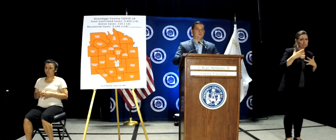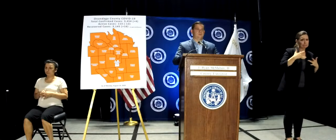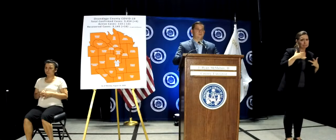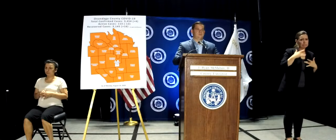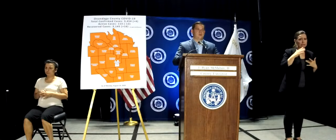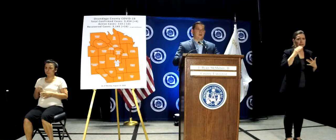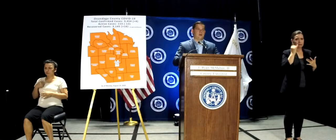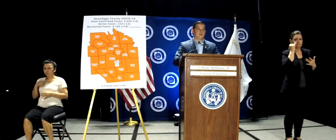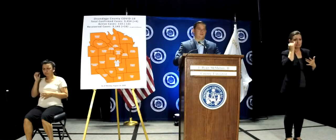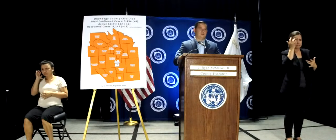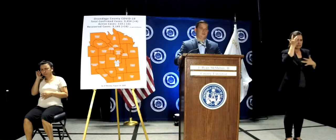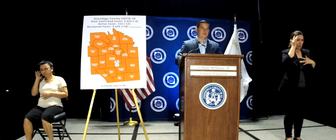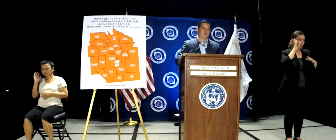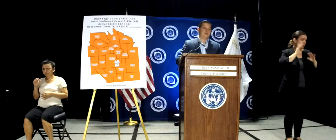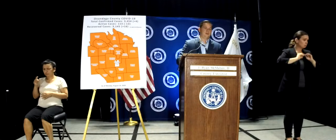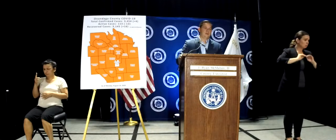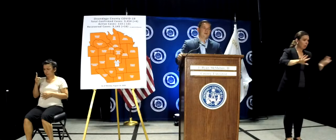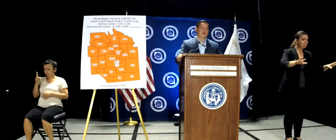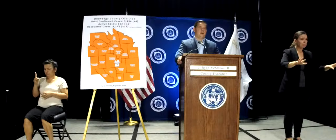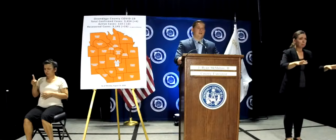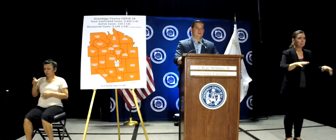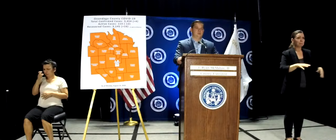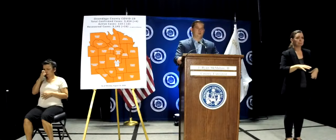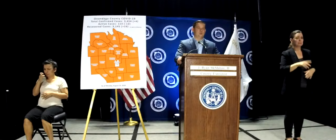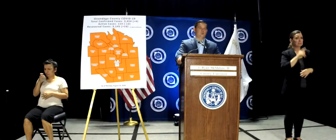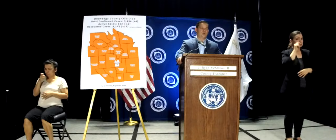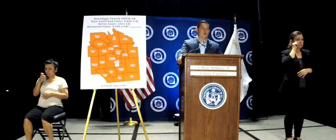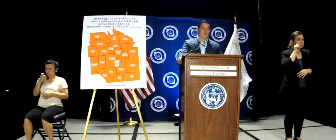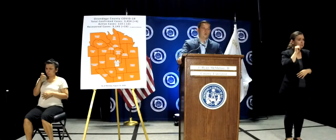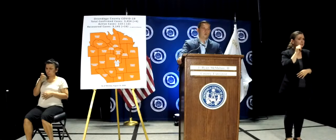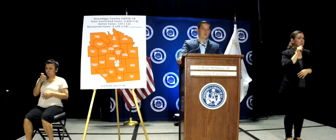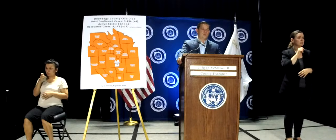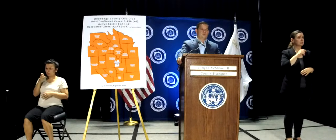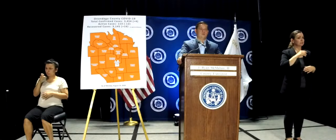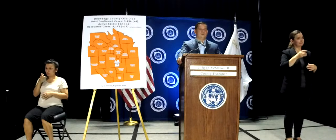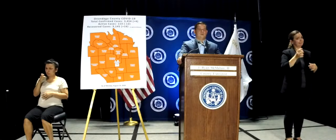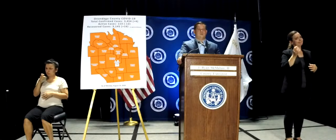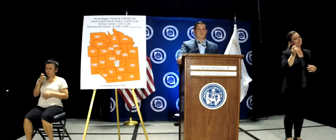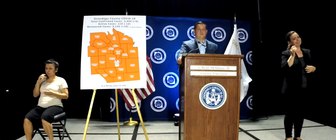COVID, and we know